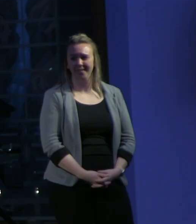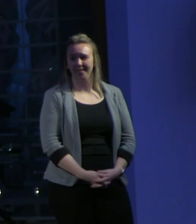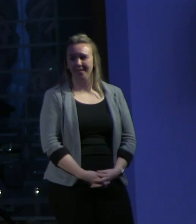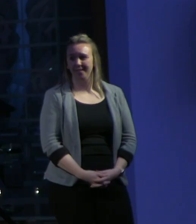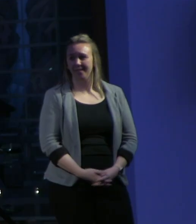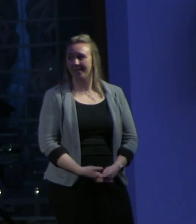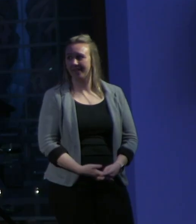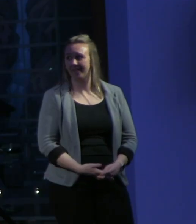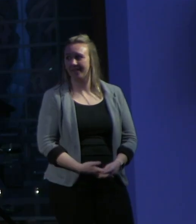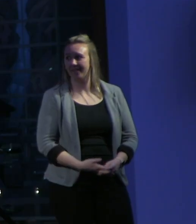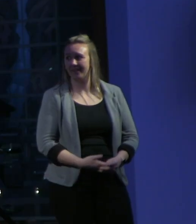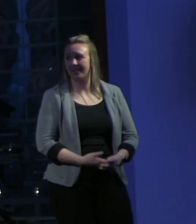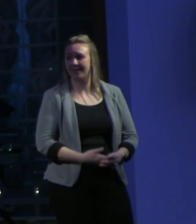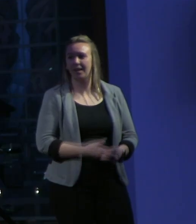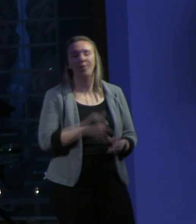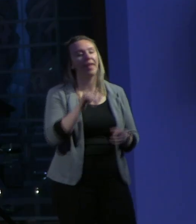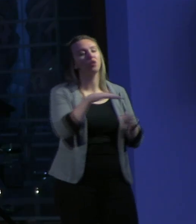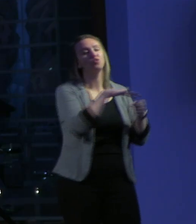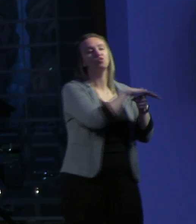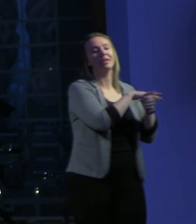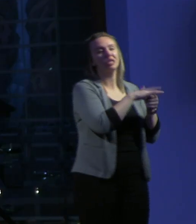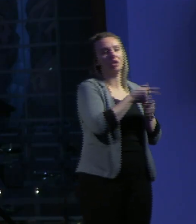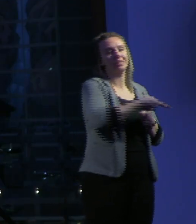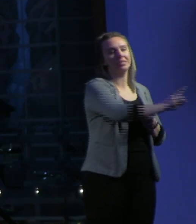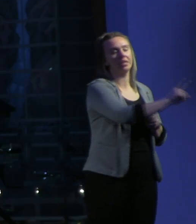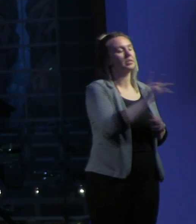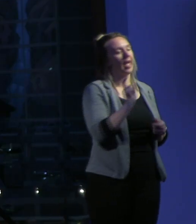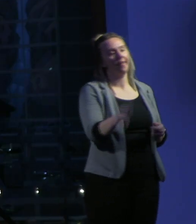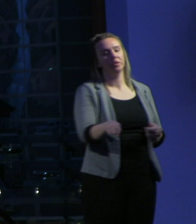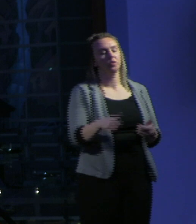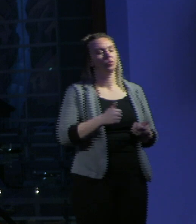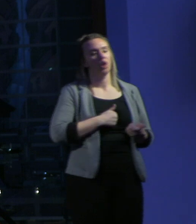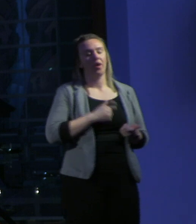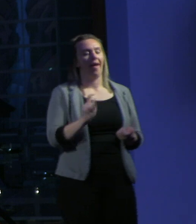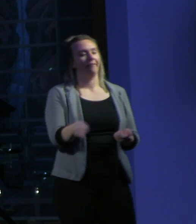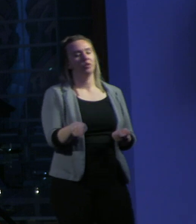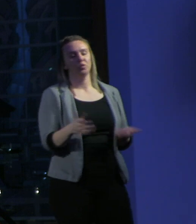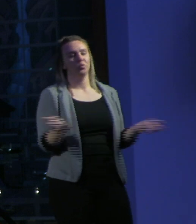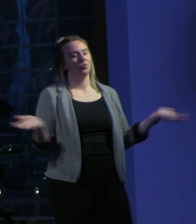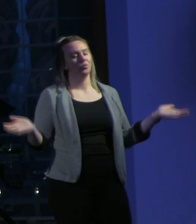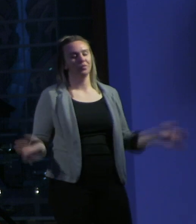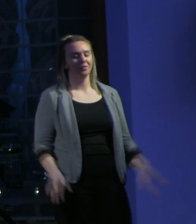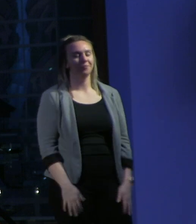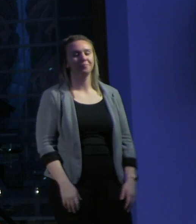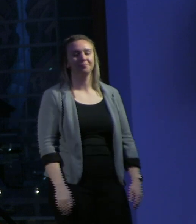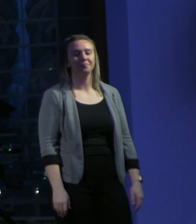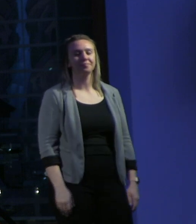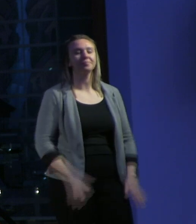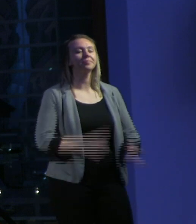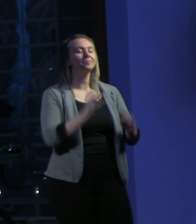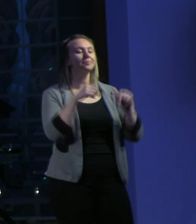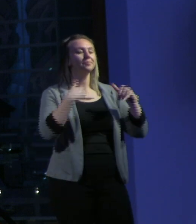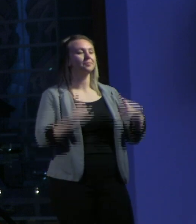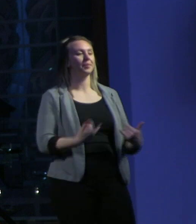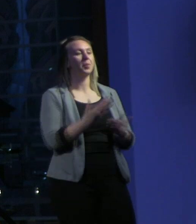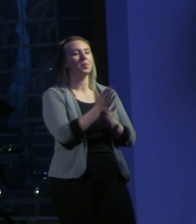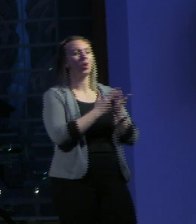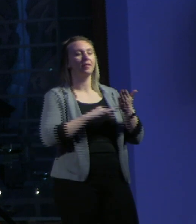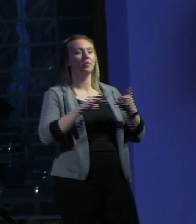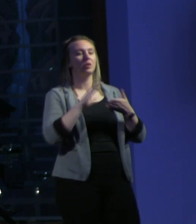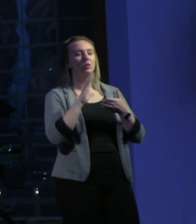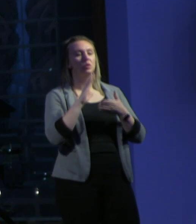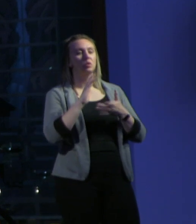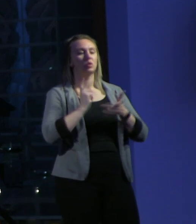Oh, regional diss there. You got to do it, right? It's obligatory. All right, this is the part of the show where I conjure